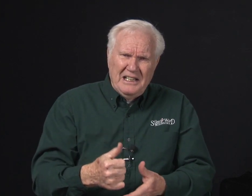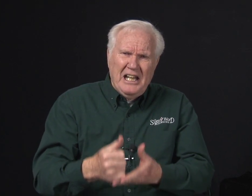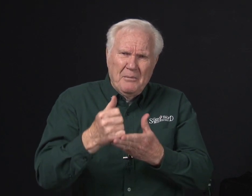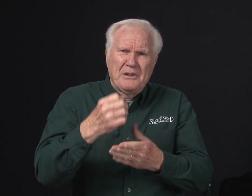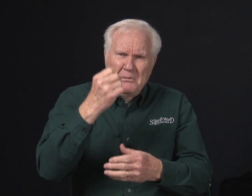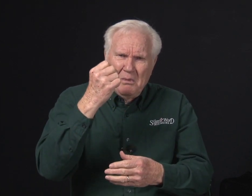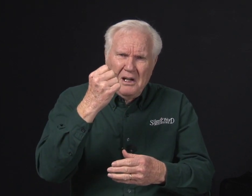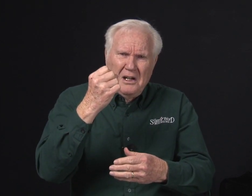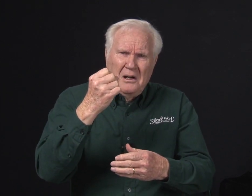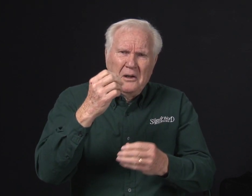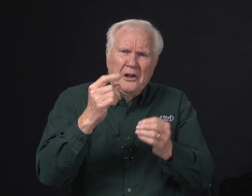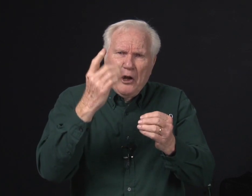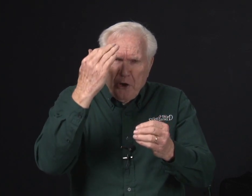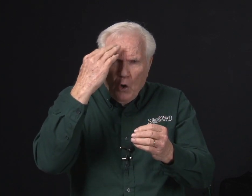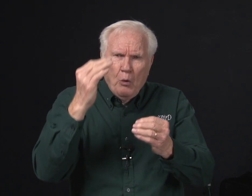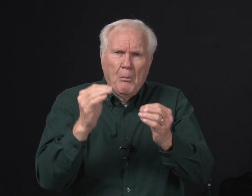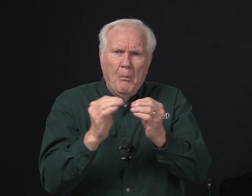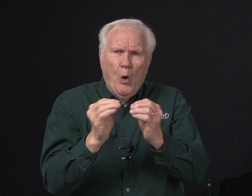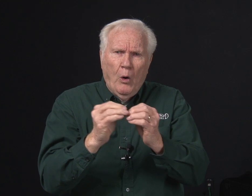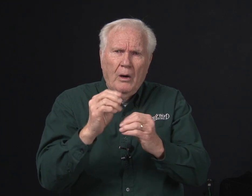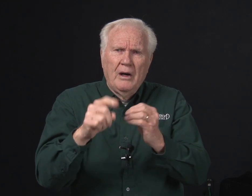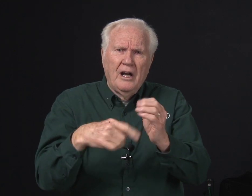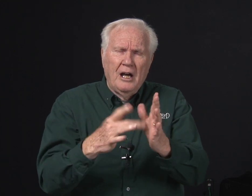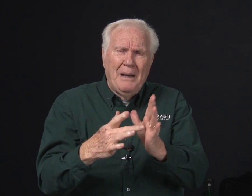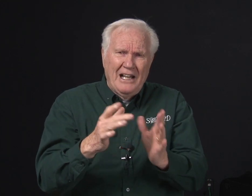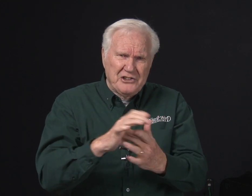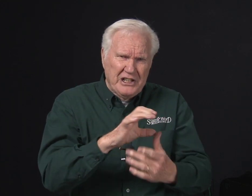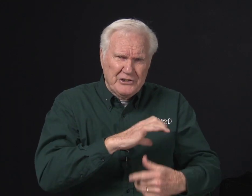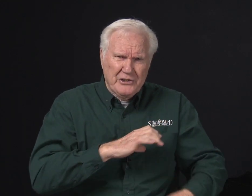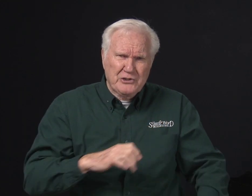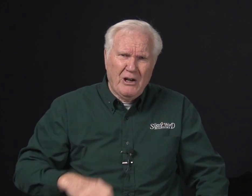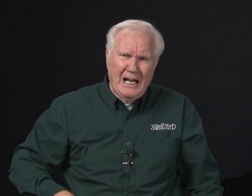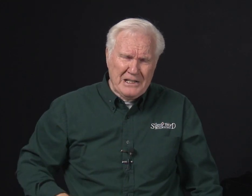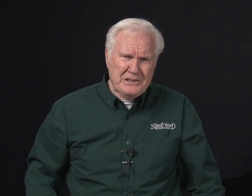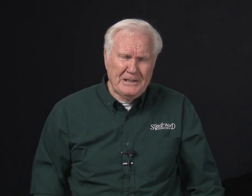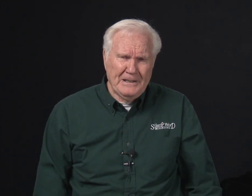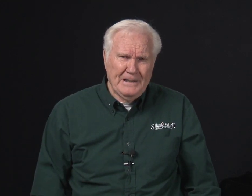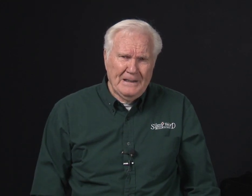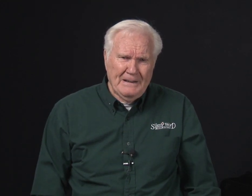help them know more about Jesus Christ.